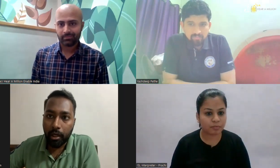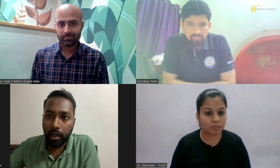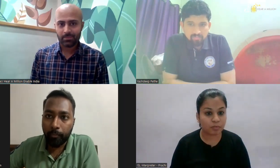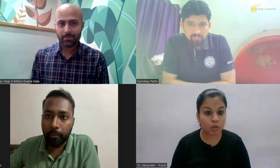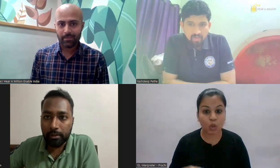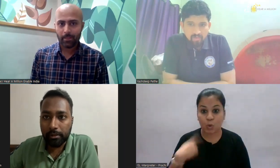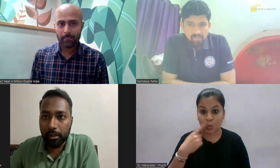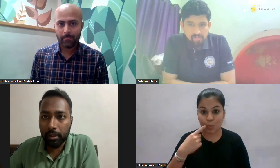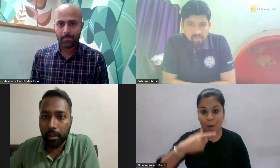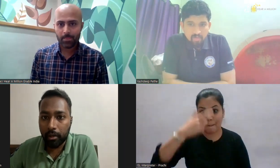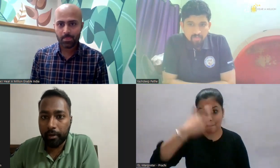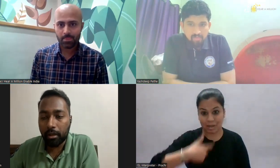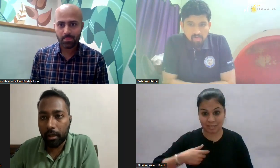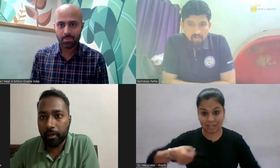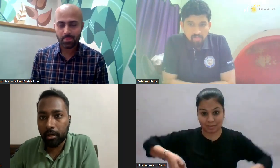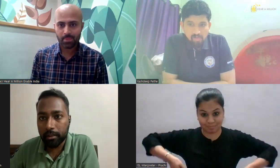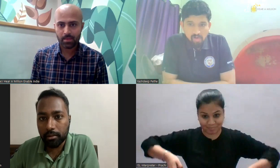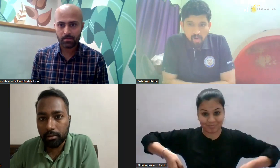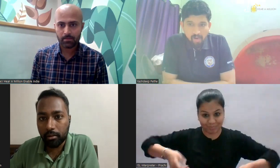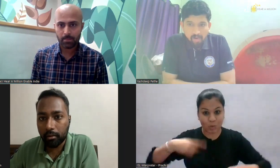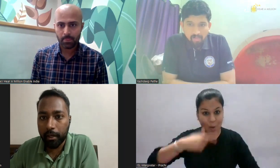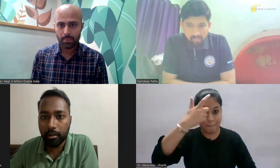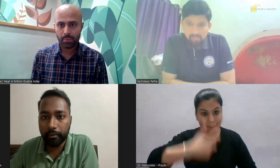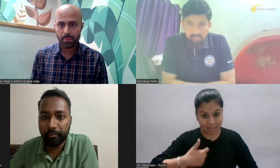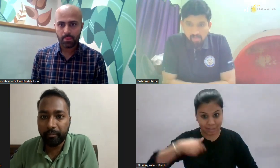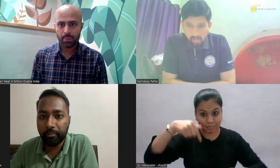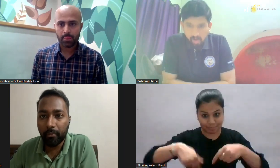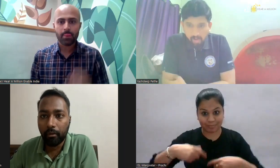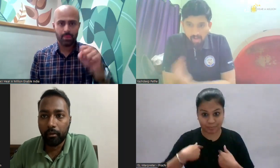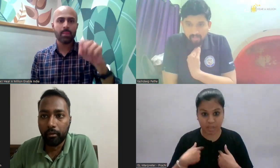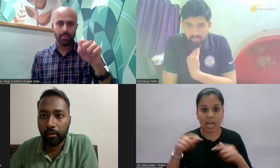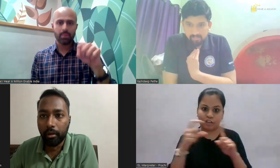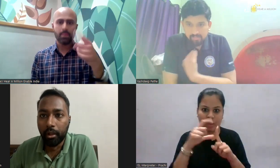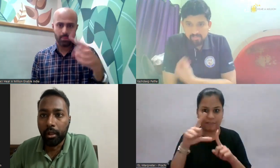orthopedically handicapped person having driving license, right?